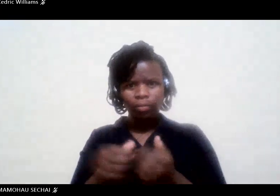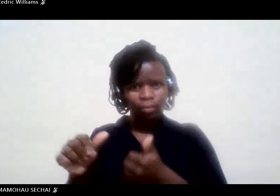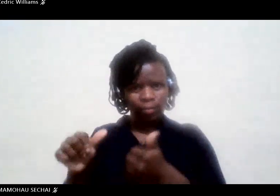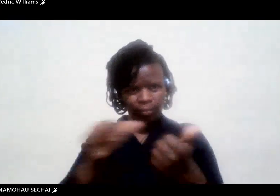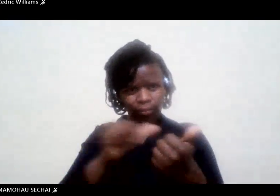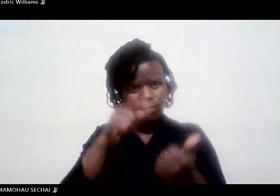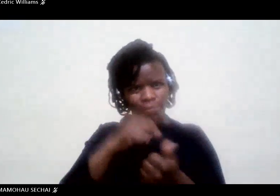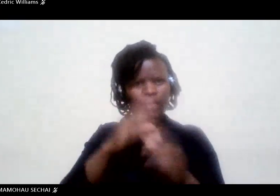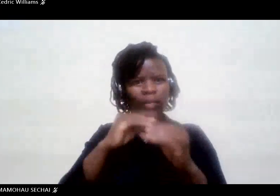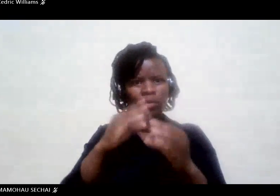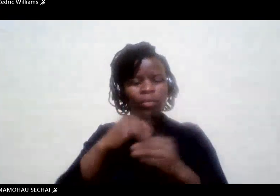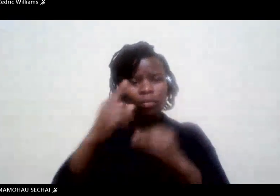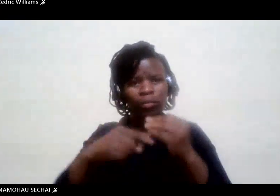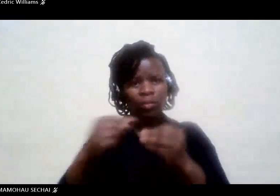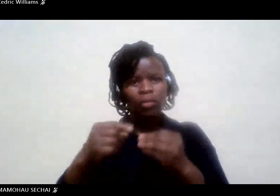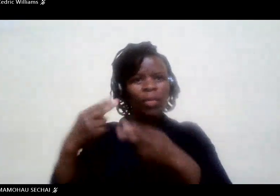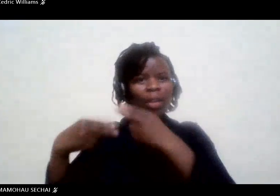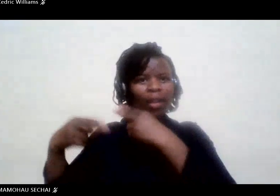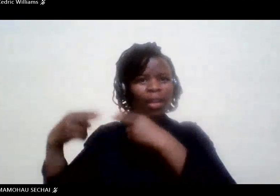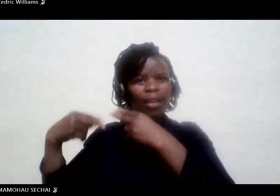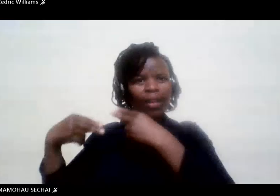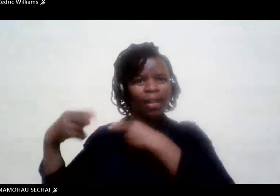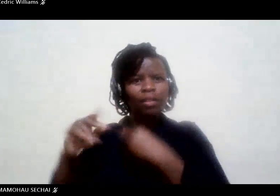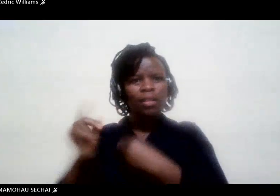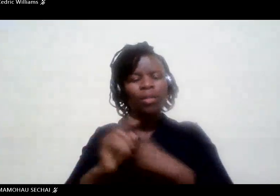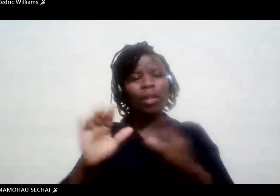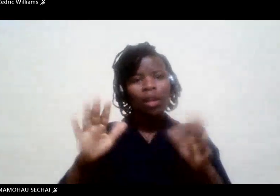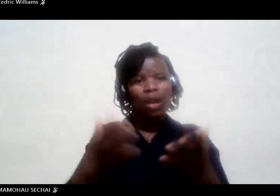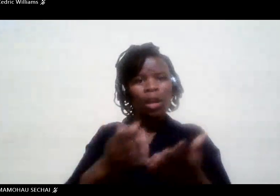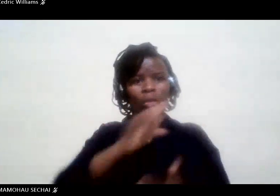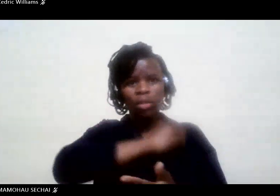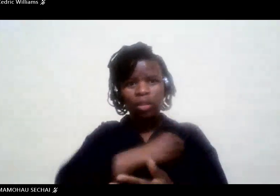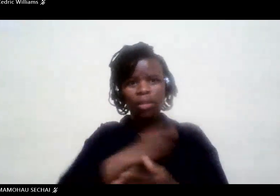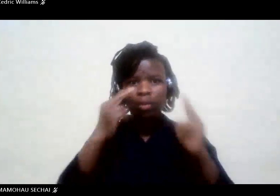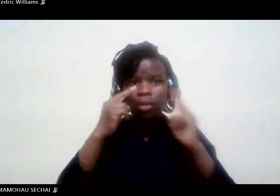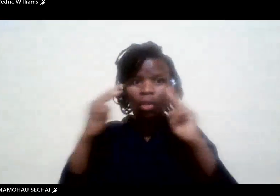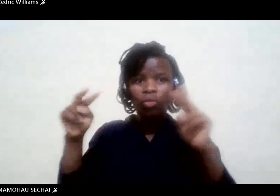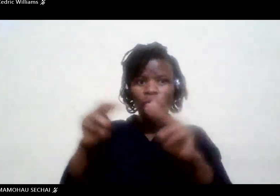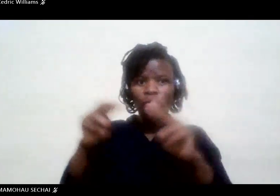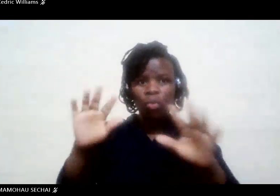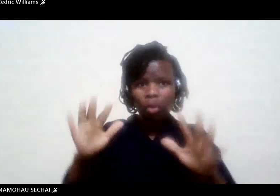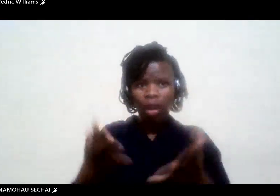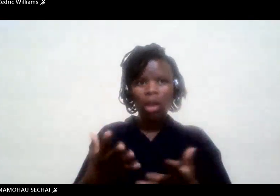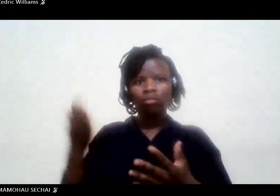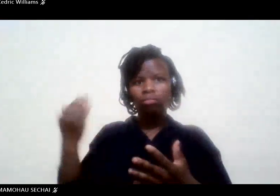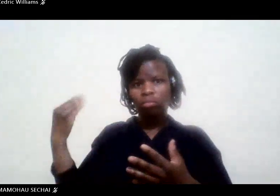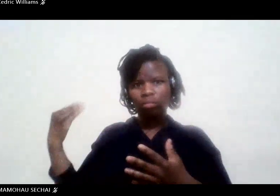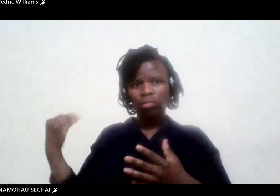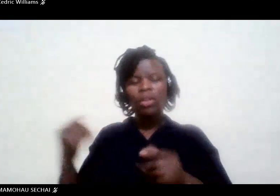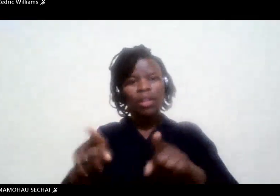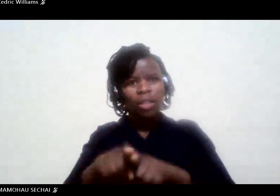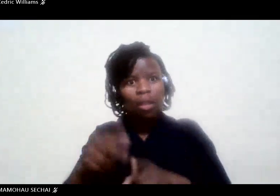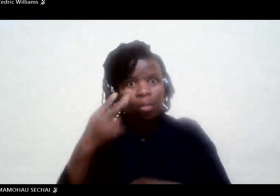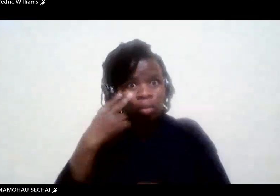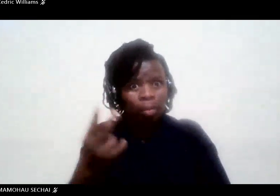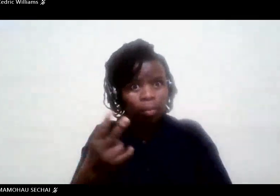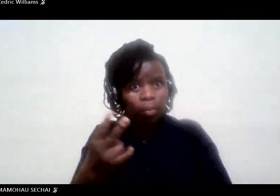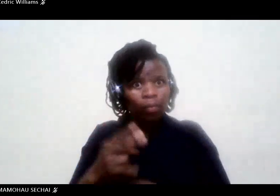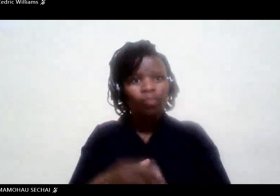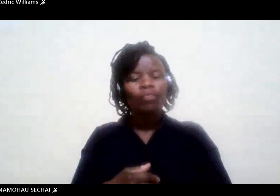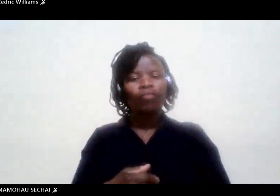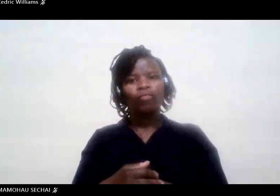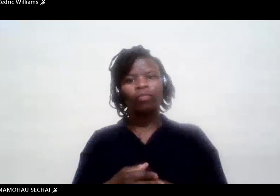of how disability was viewed in the former times, you will see that there's a point in